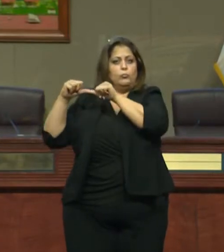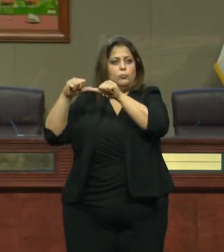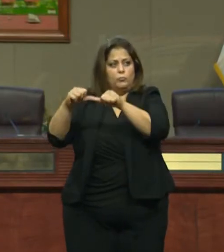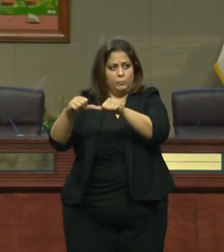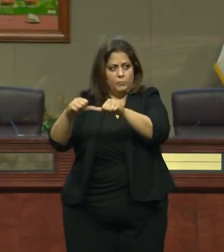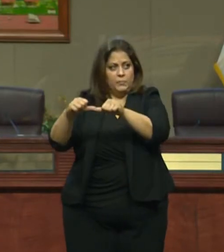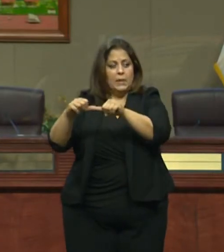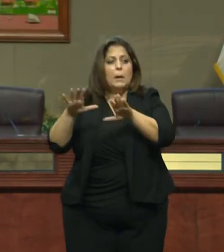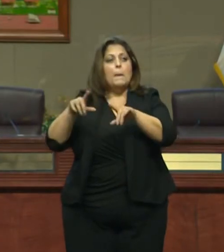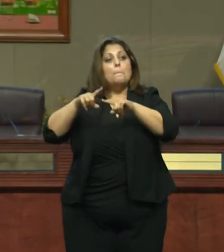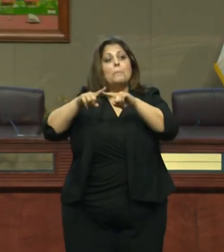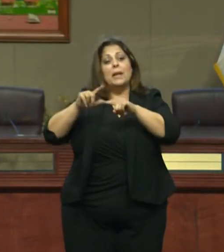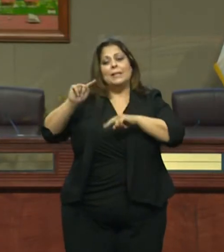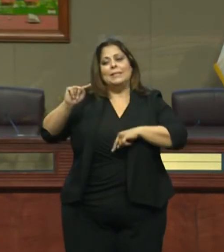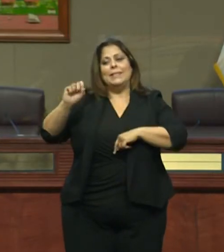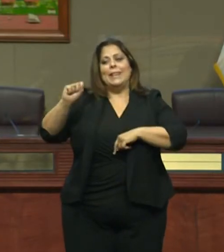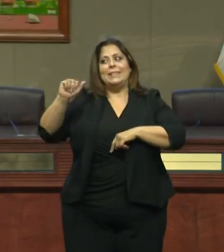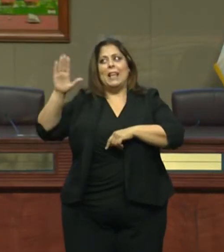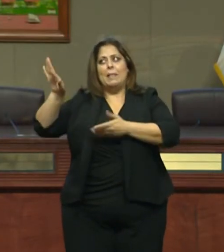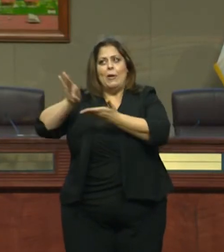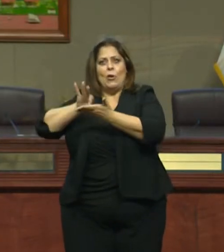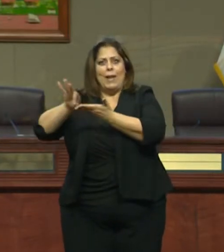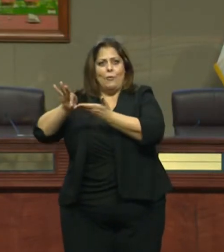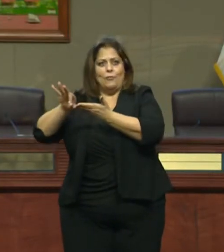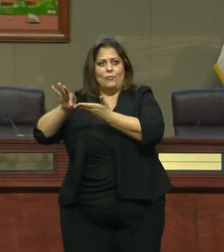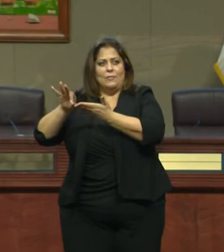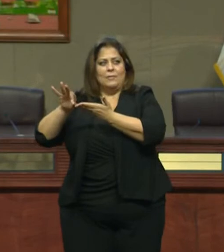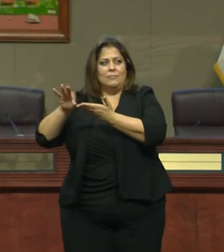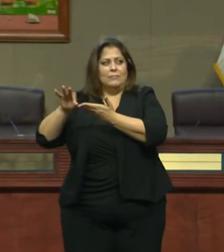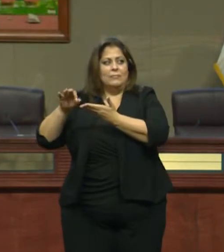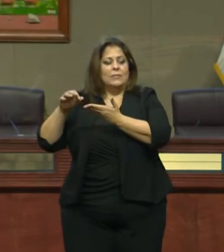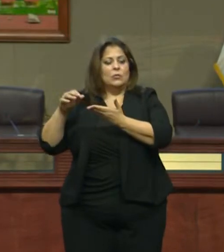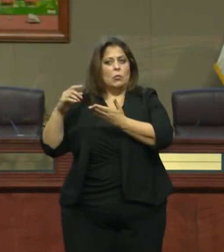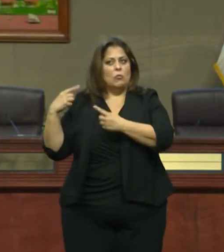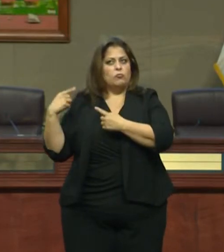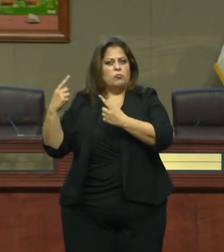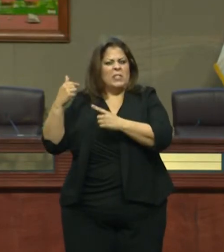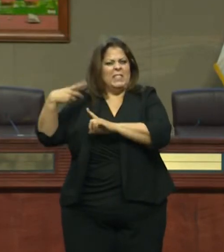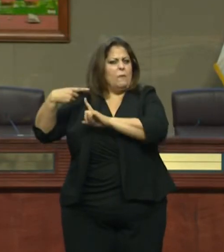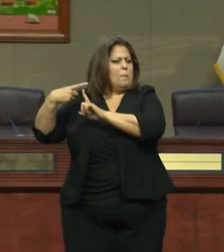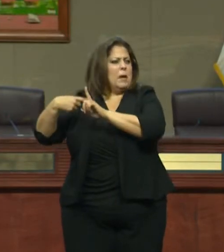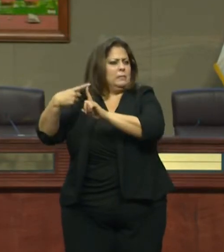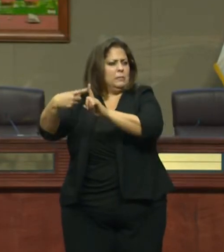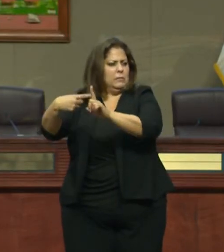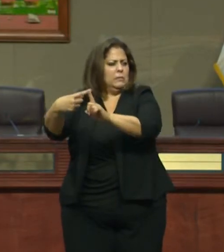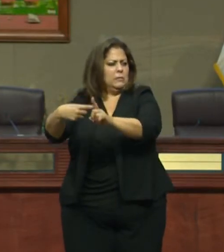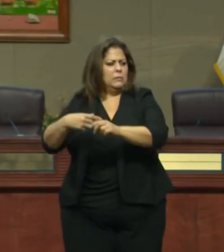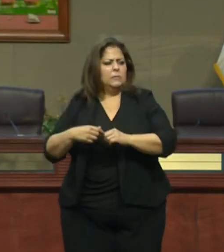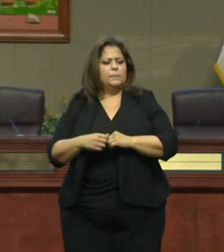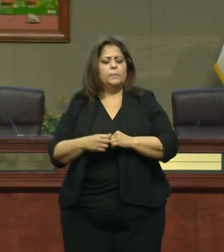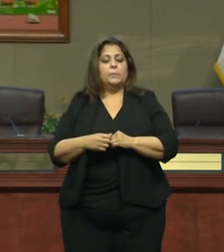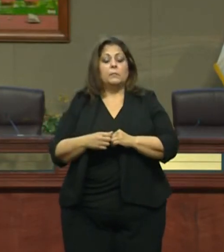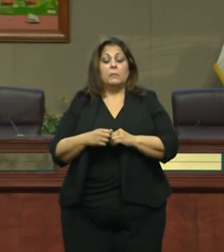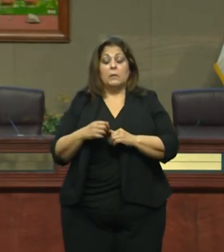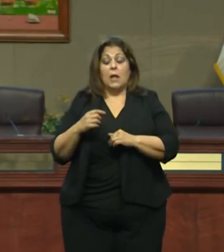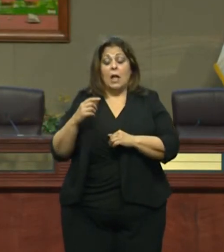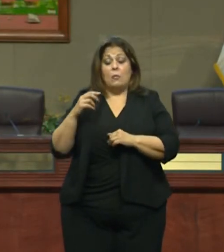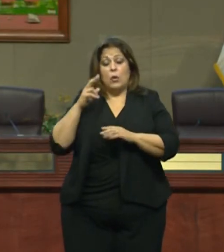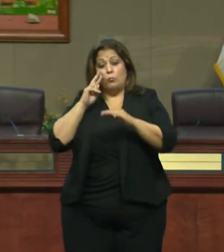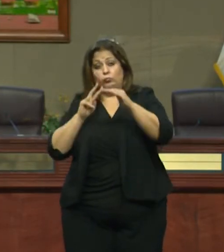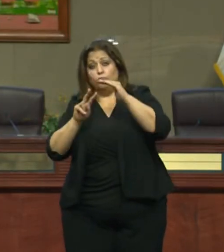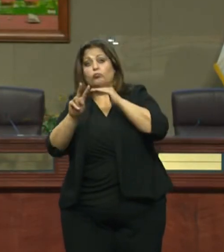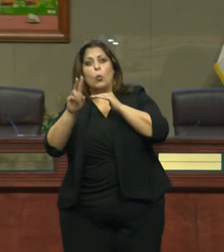based upon TSA count for several months now. And we believe that it will only get